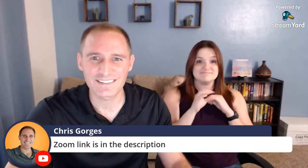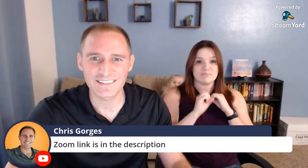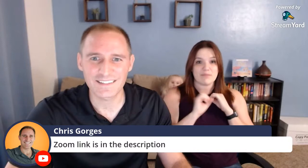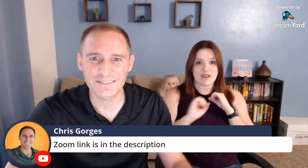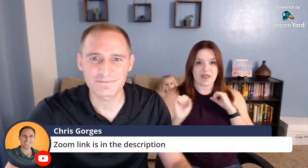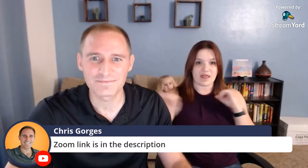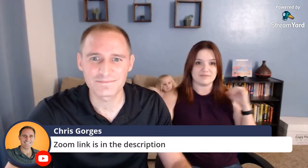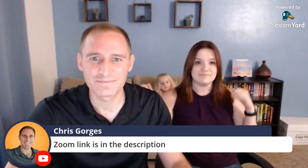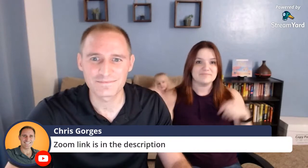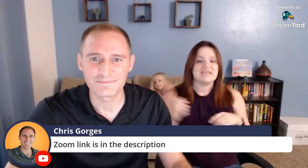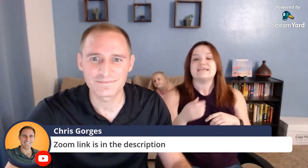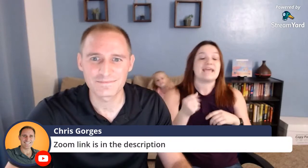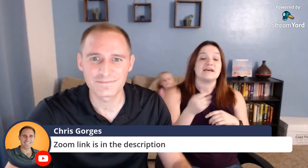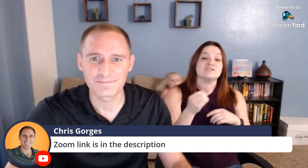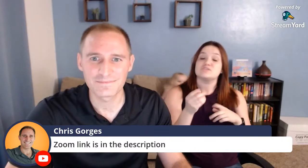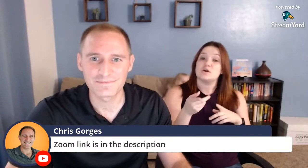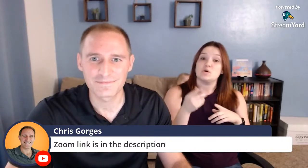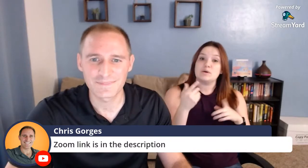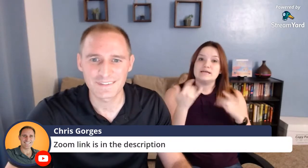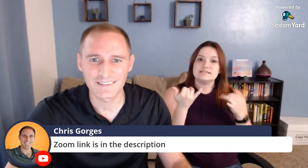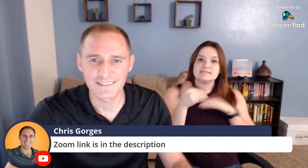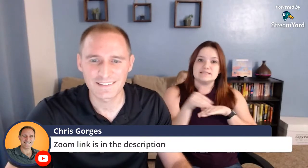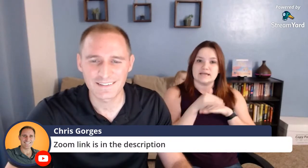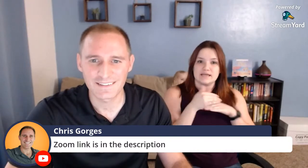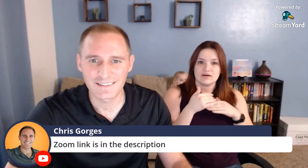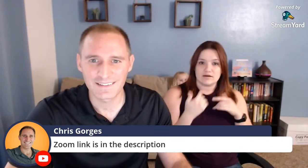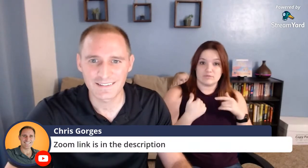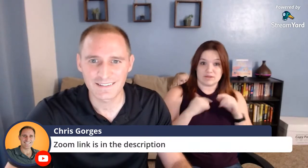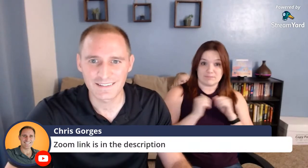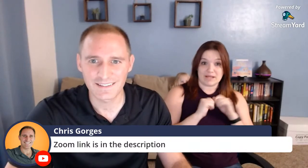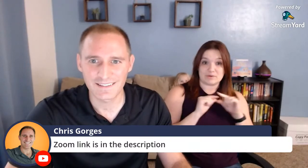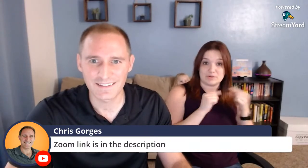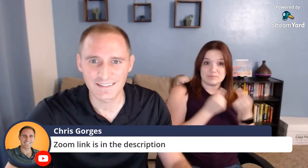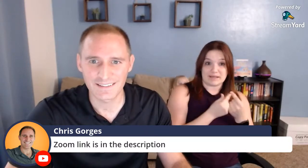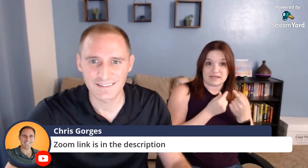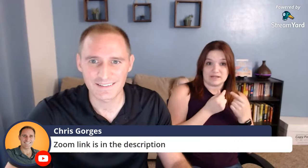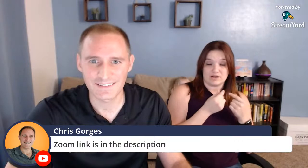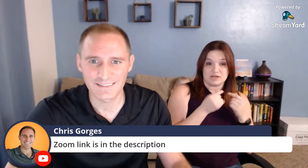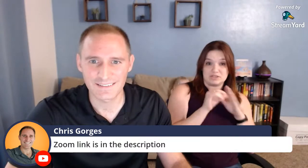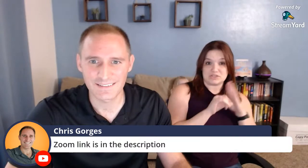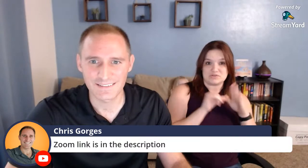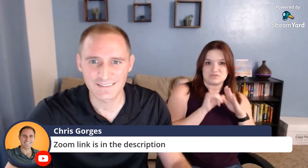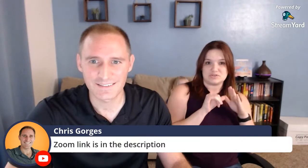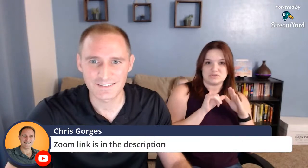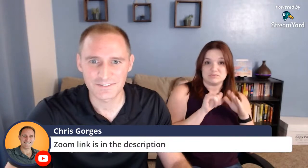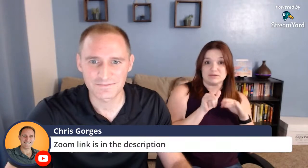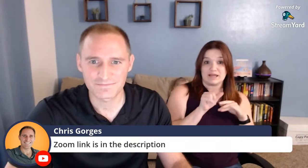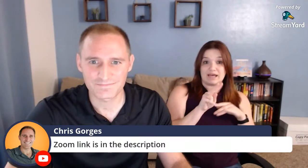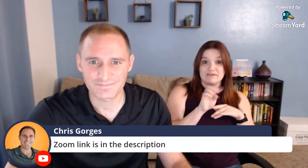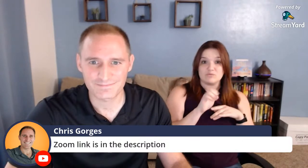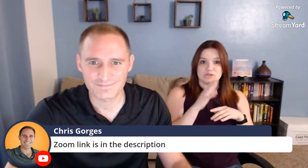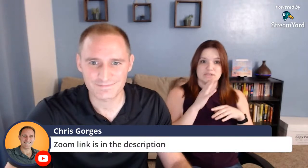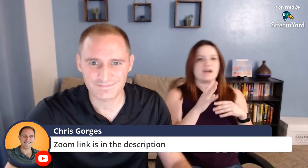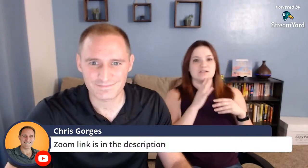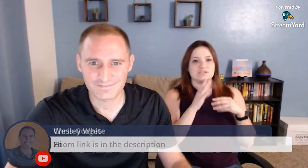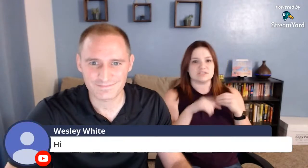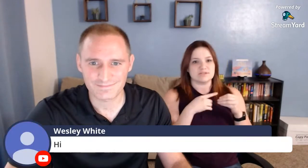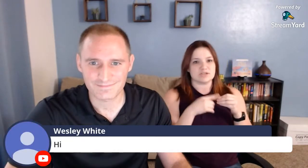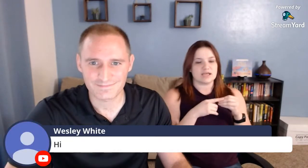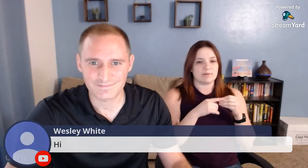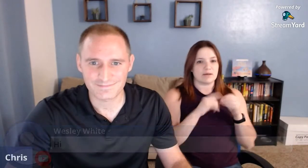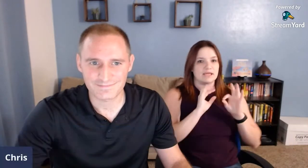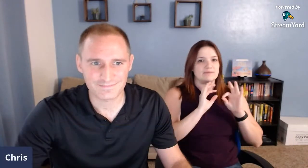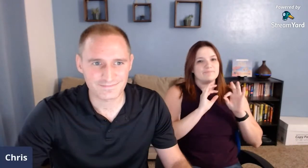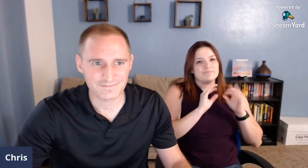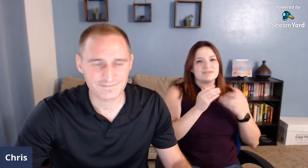like, ugh. Yeah. So tonight with my group and on the YouTube live, we're just